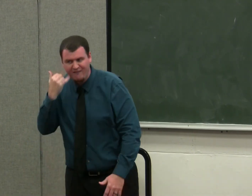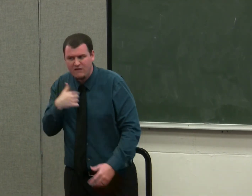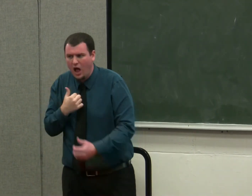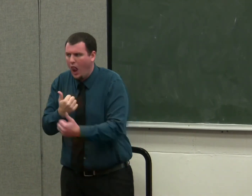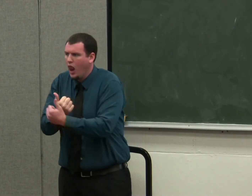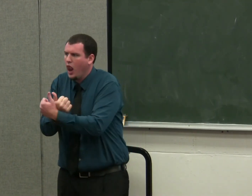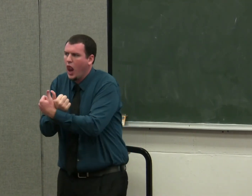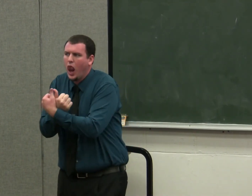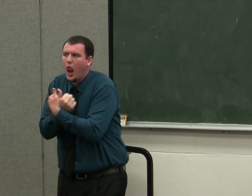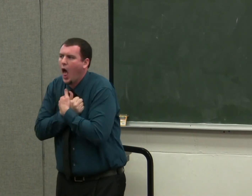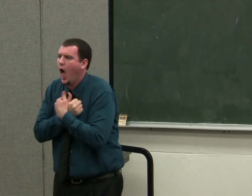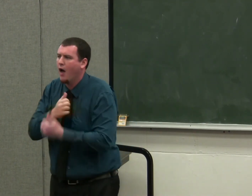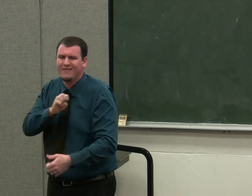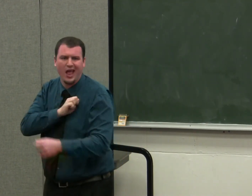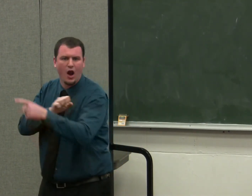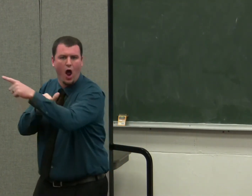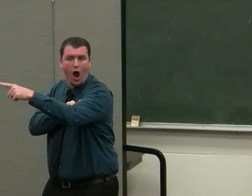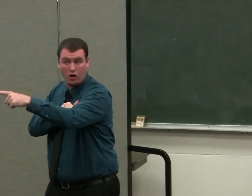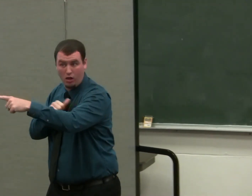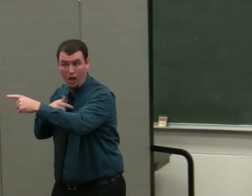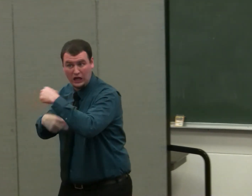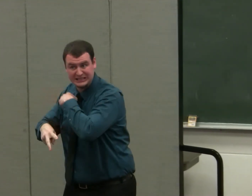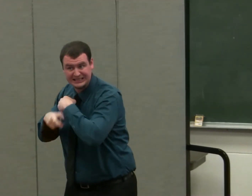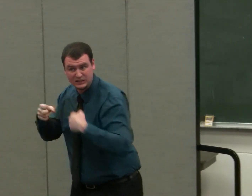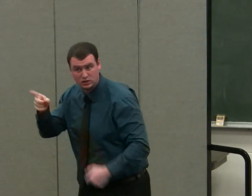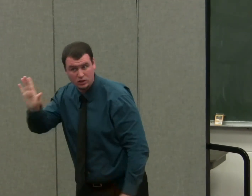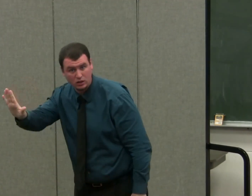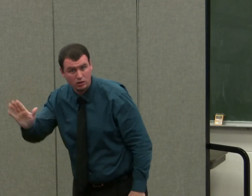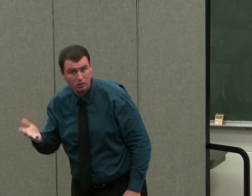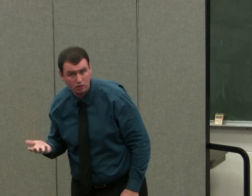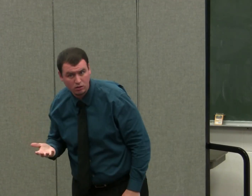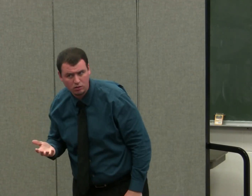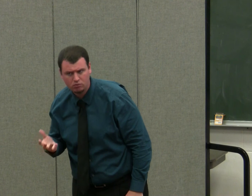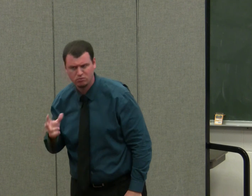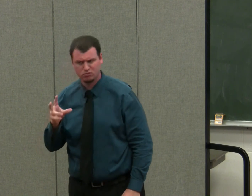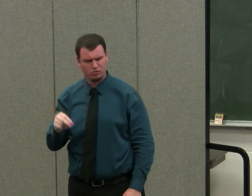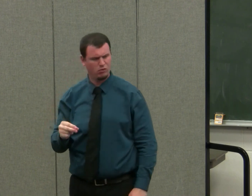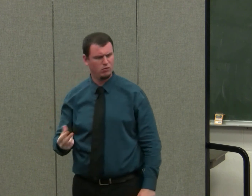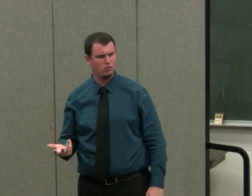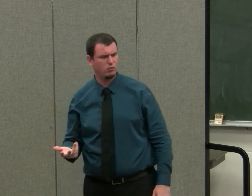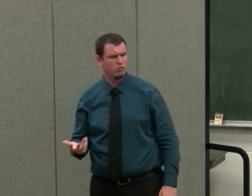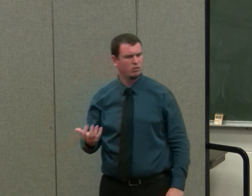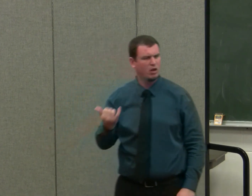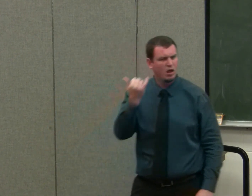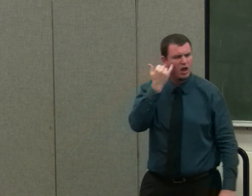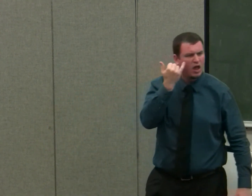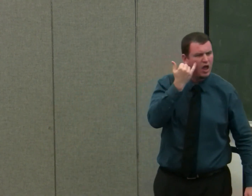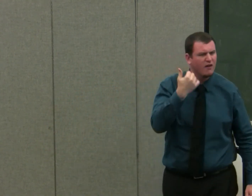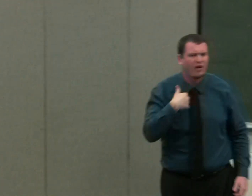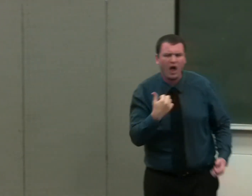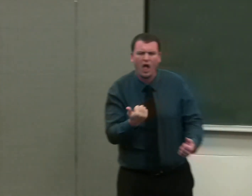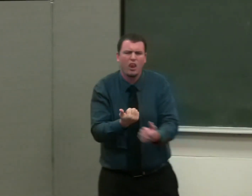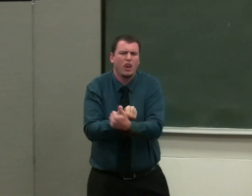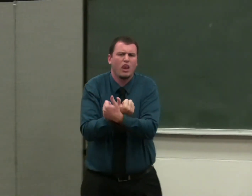No. If I love Ed Arnold, would I steal from him?